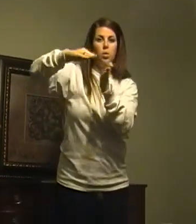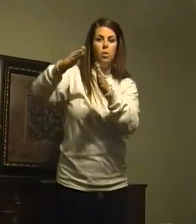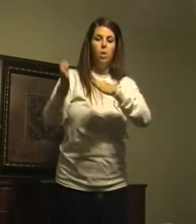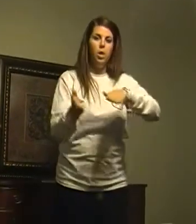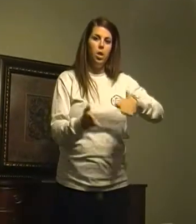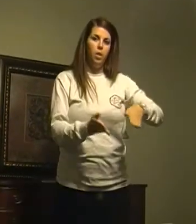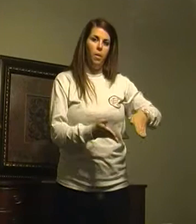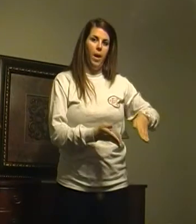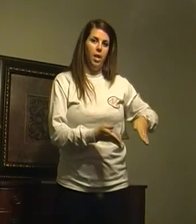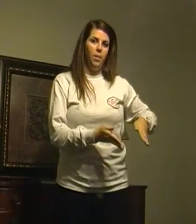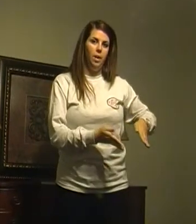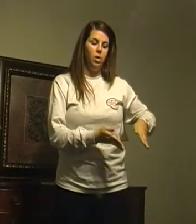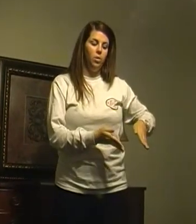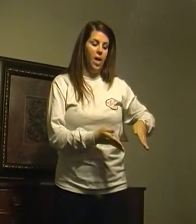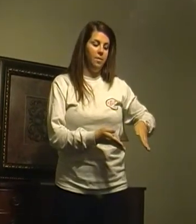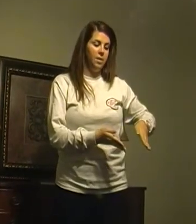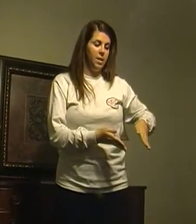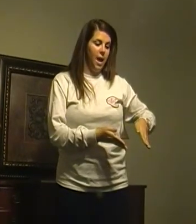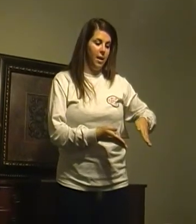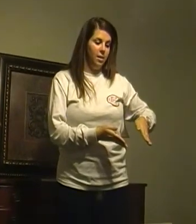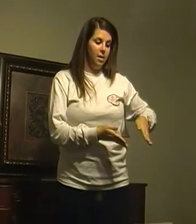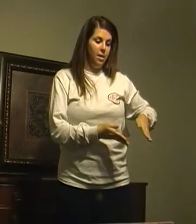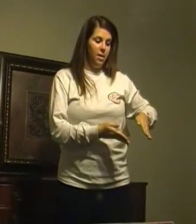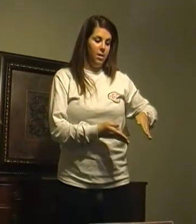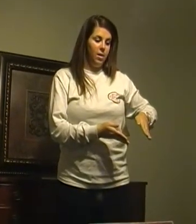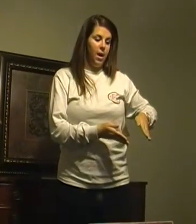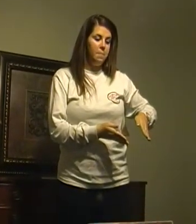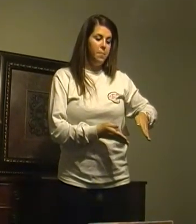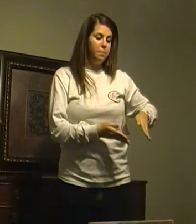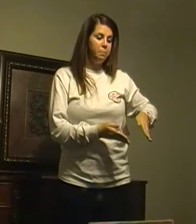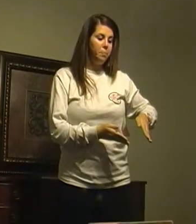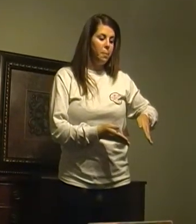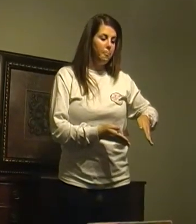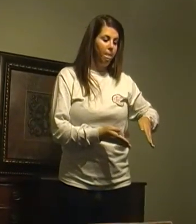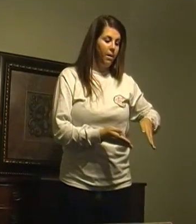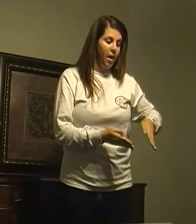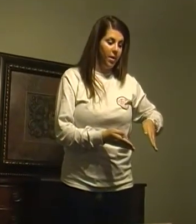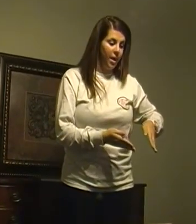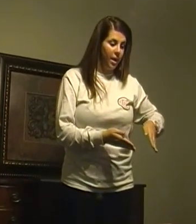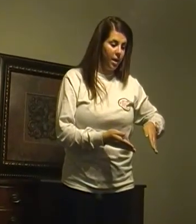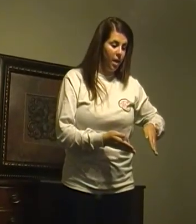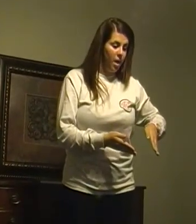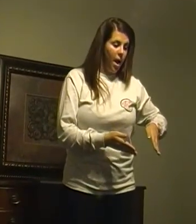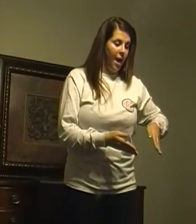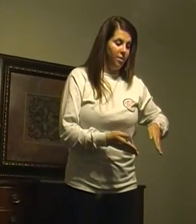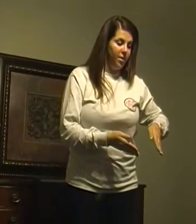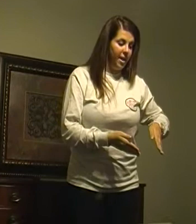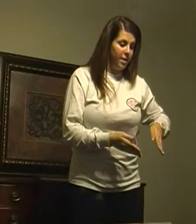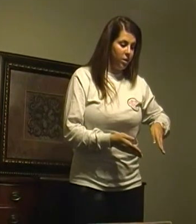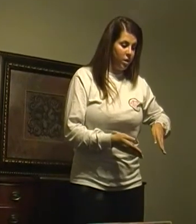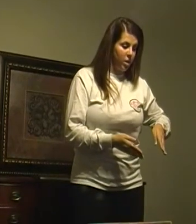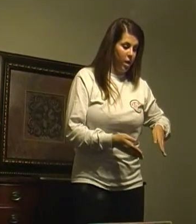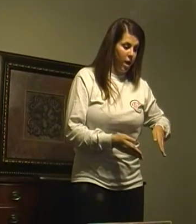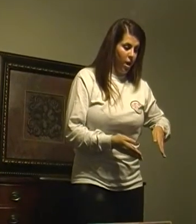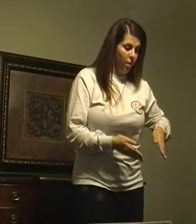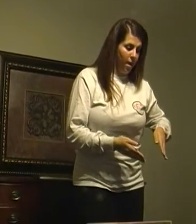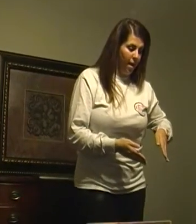2, 3, and you end on your left side. Okay? Now again, after this, it's going to